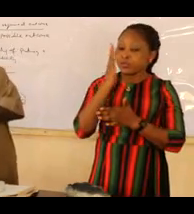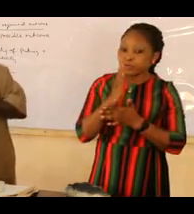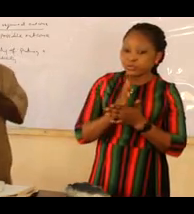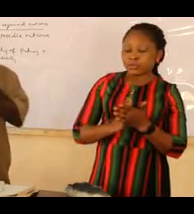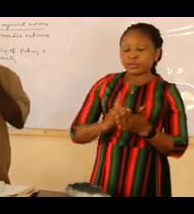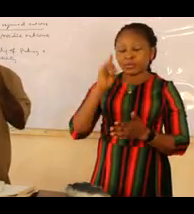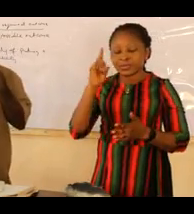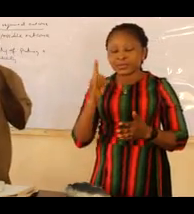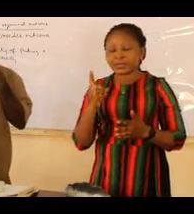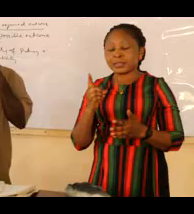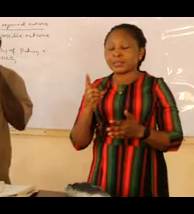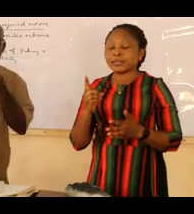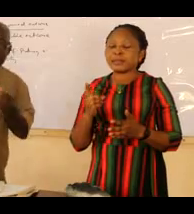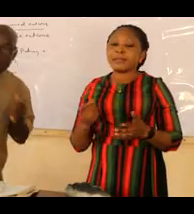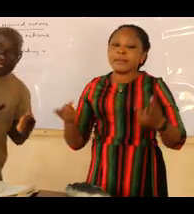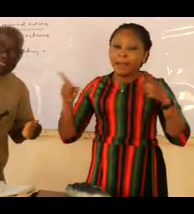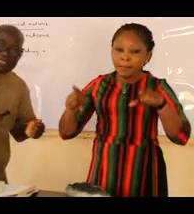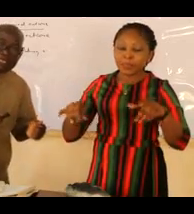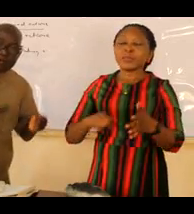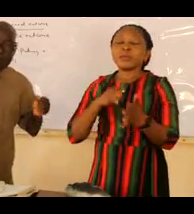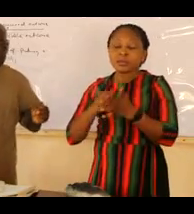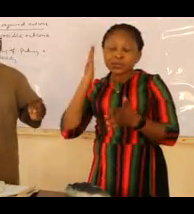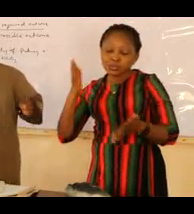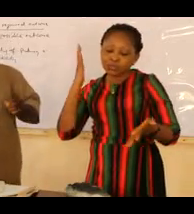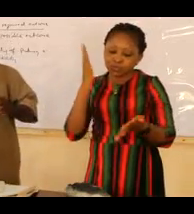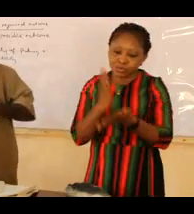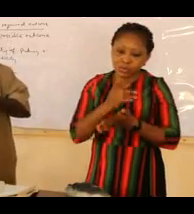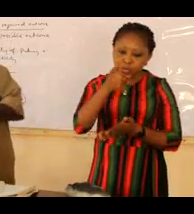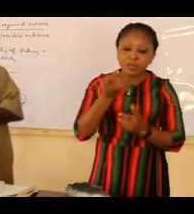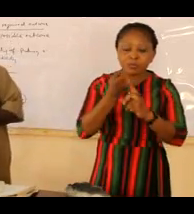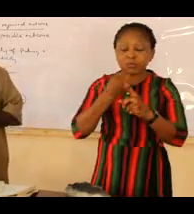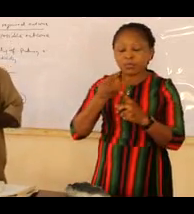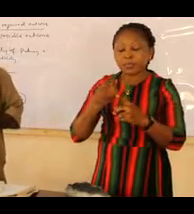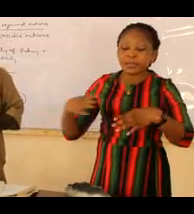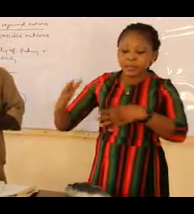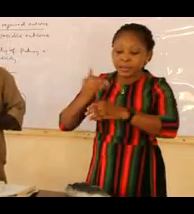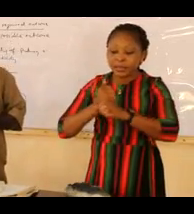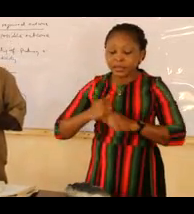getting the other. One event will prevent you from getting the other.